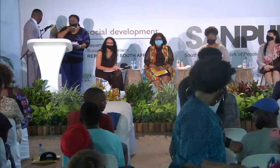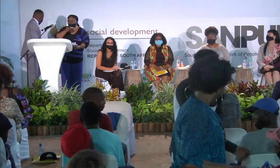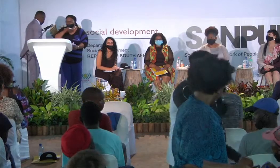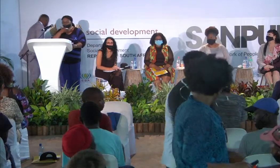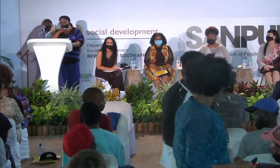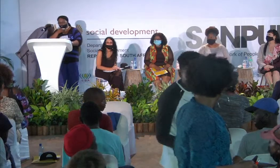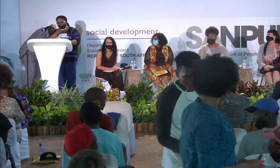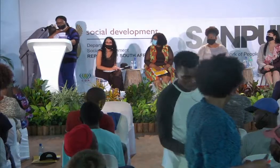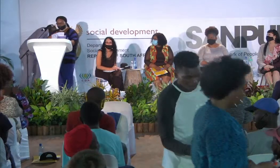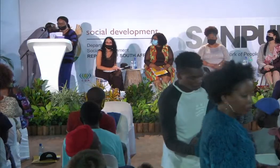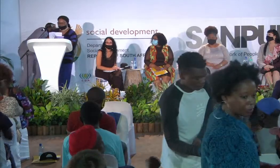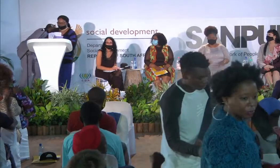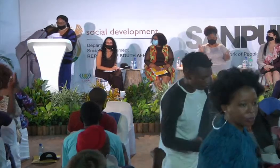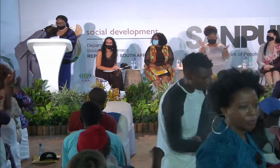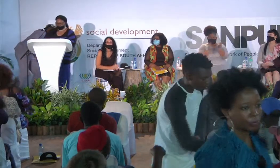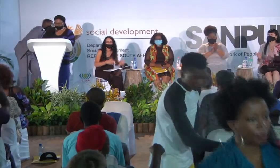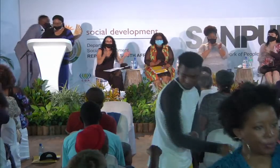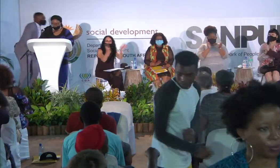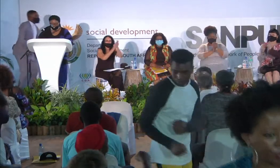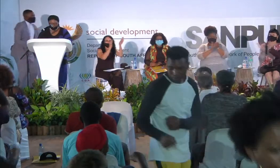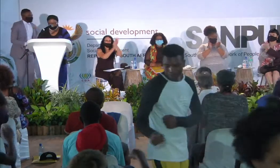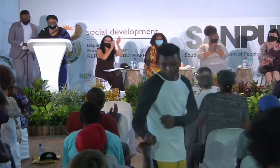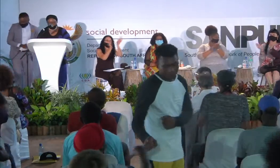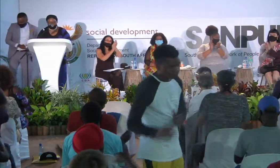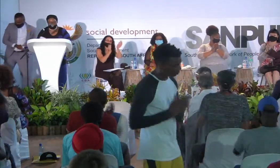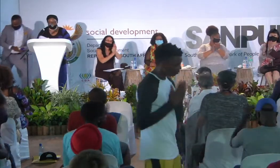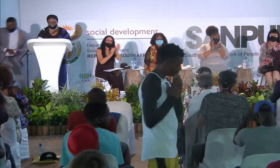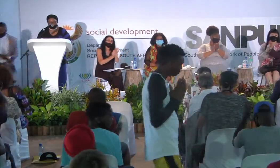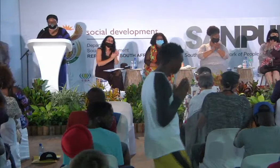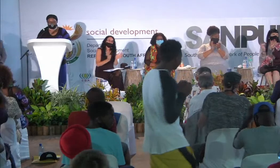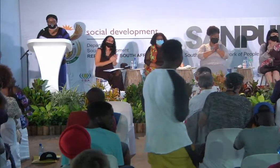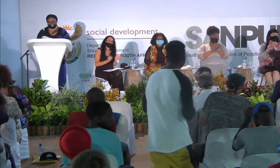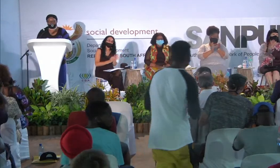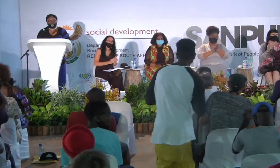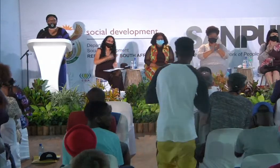Wow, ake sibaphinde futhi ubandile noSinobile yo.